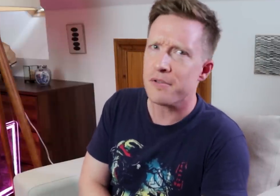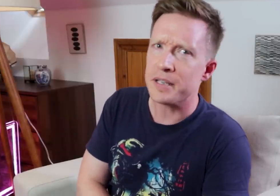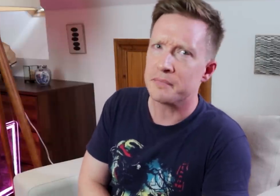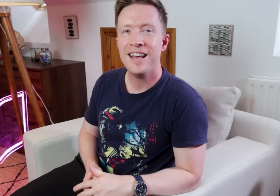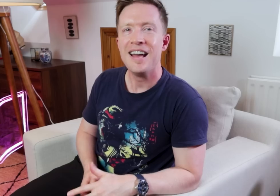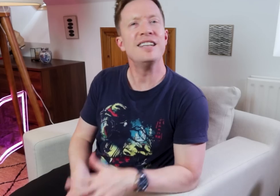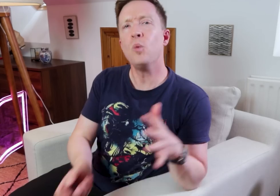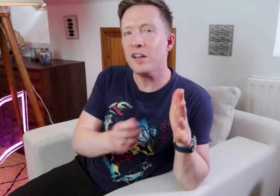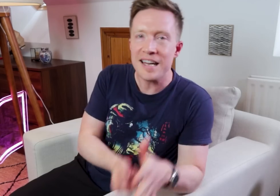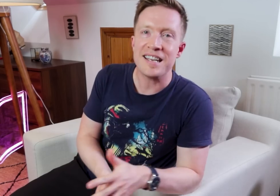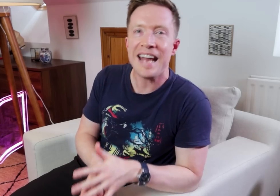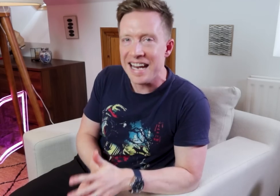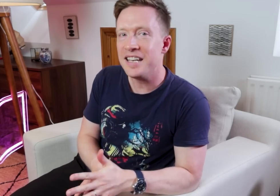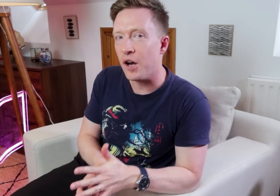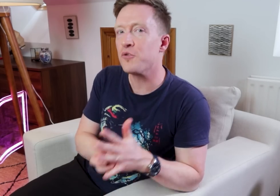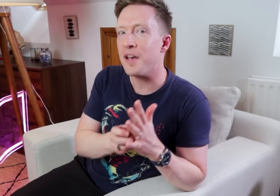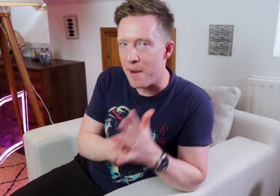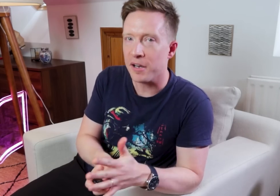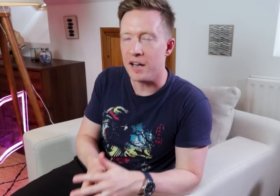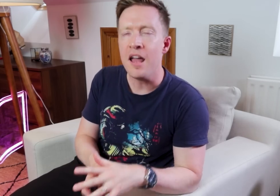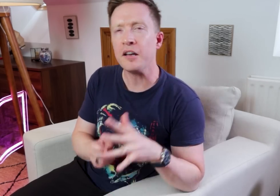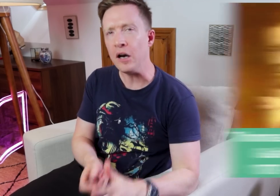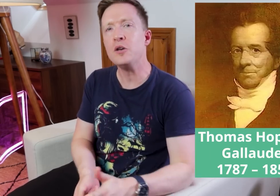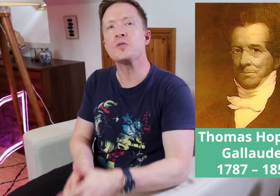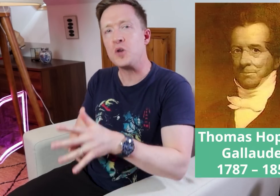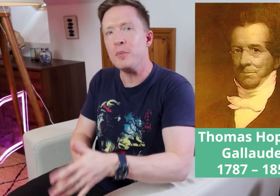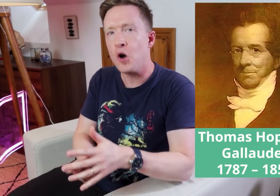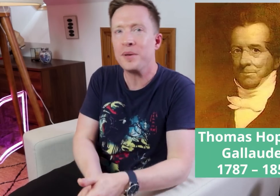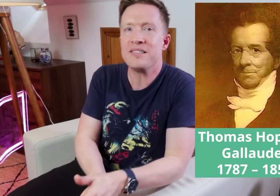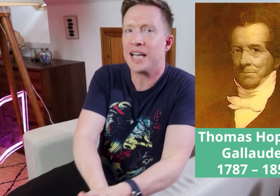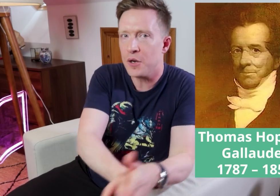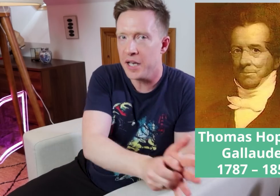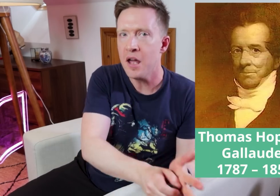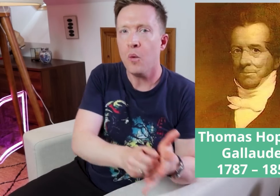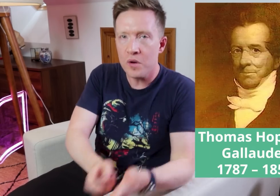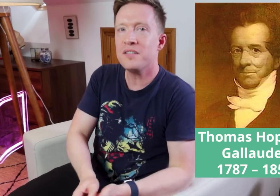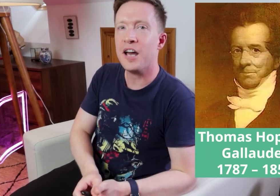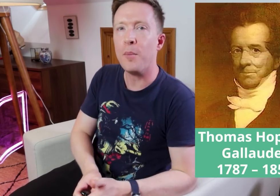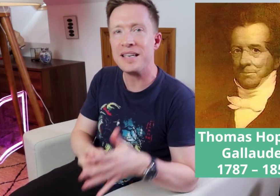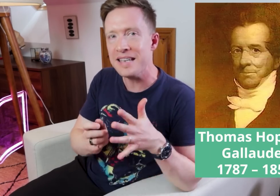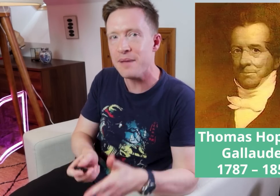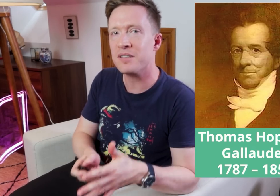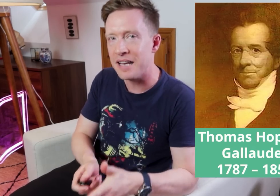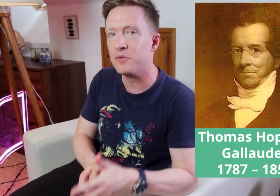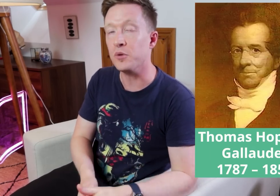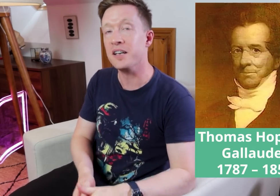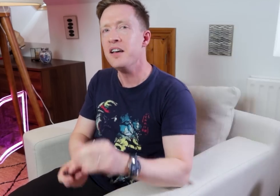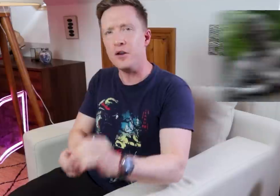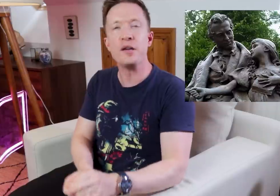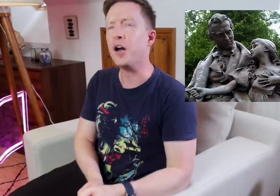everything. A little while later, in 1800s America, a guy called Thomas Hopkins Gallaudet wanted to help his neighbour's deaf daughter, nine-year